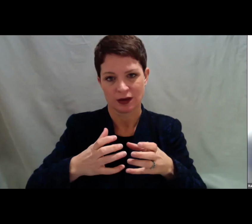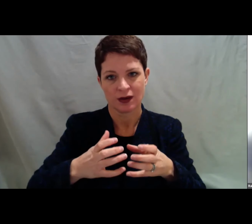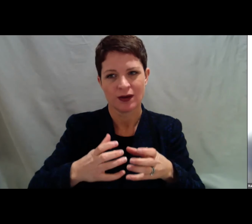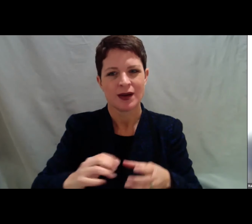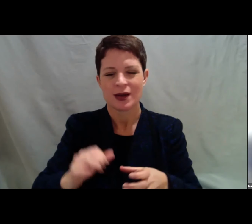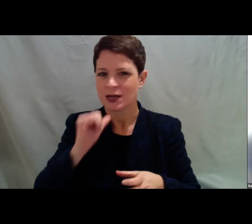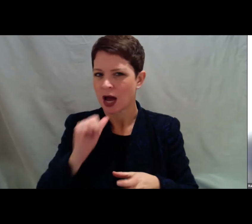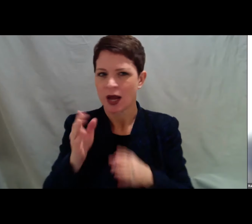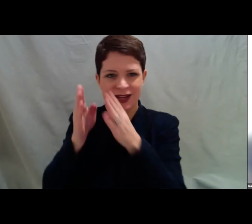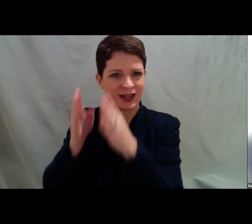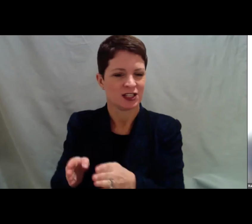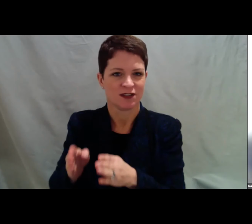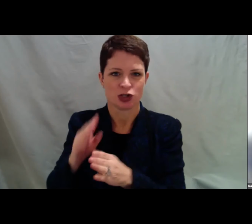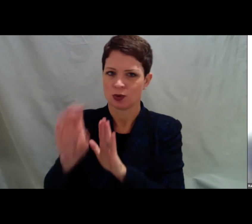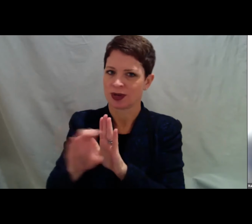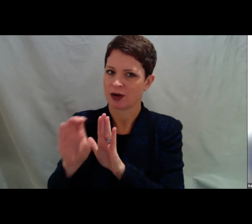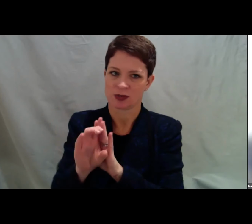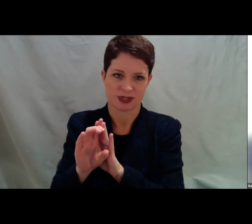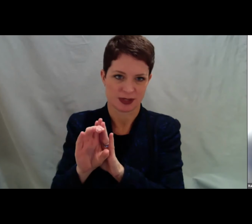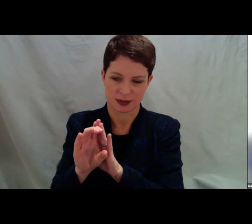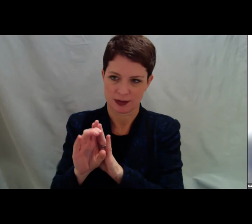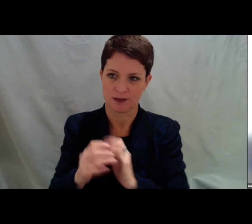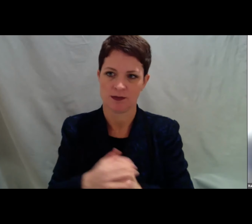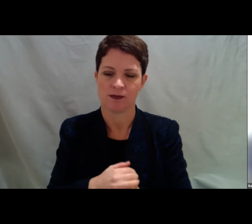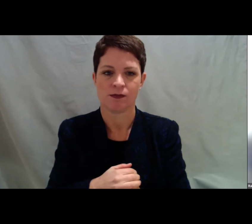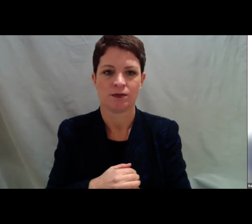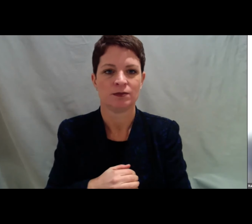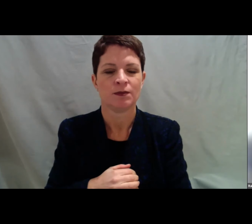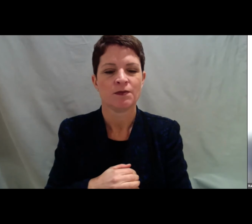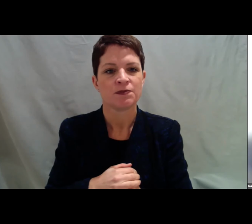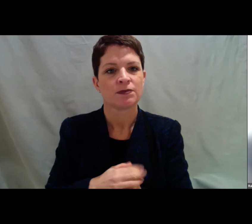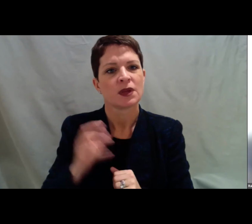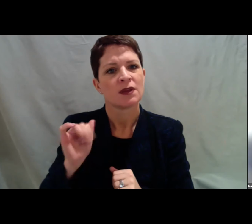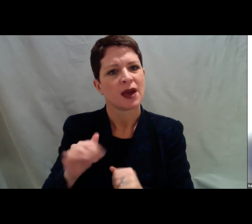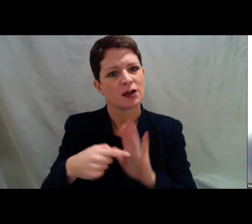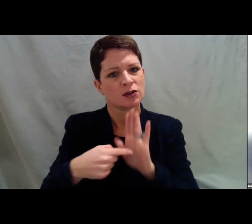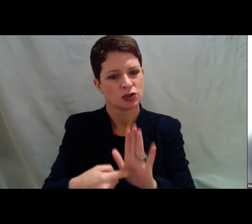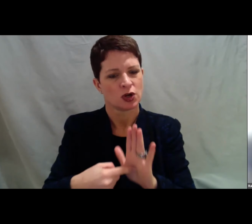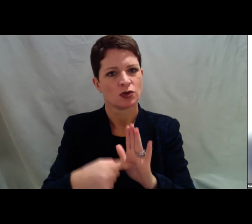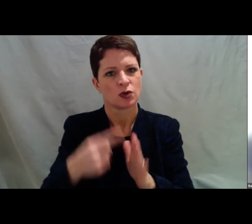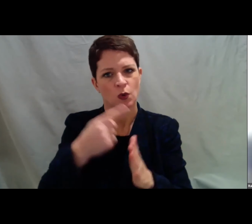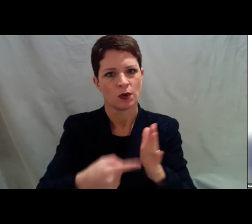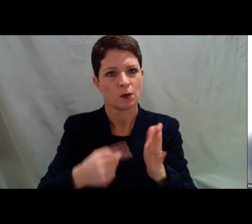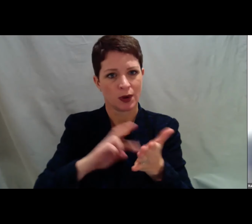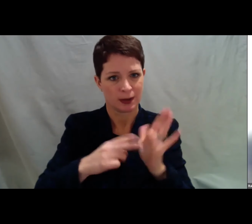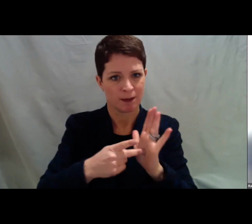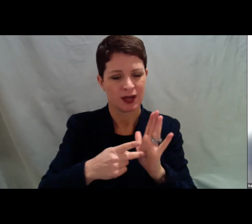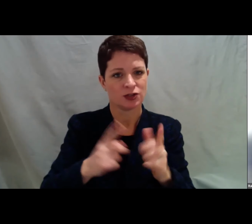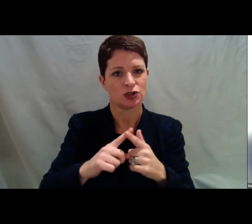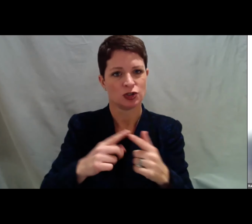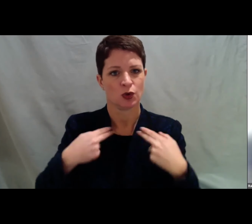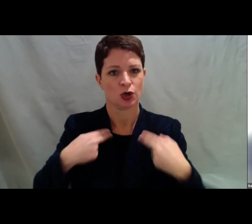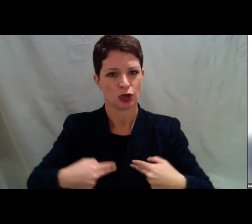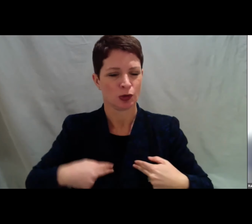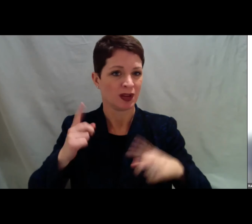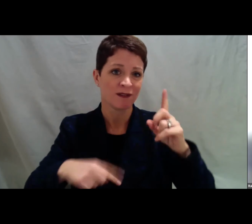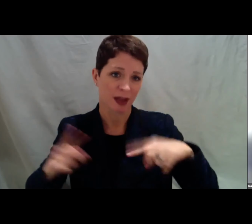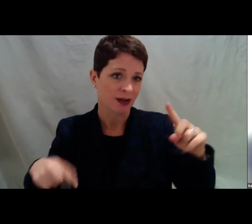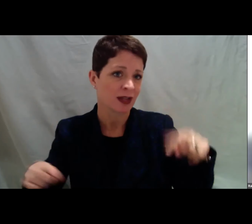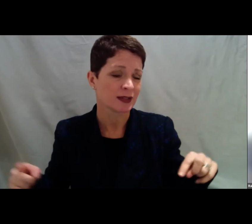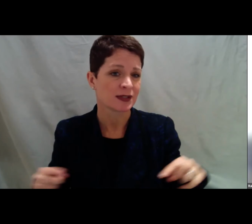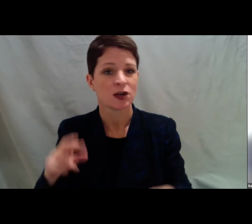an individual characteristic. It uncovers the meanings given to human variance.